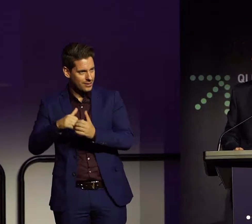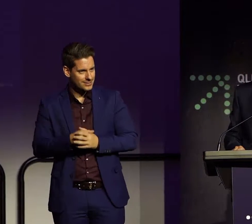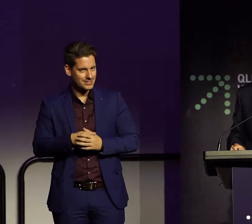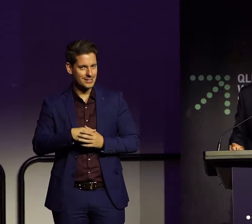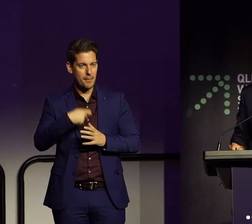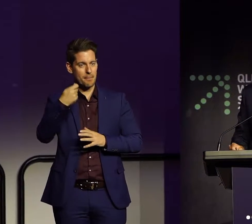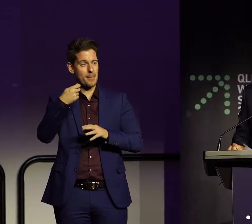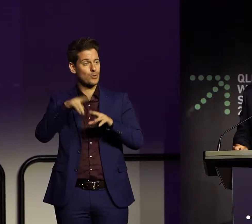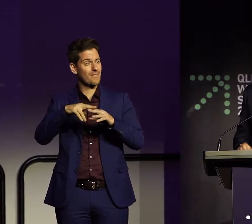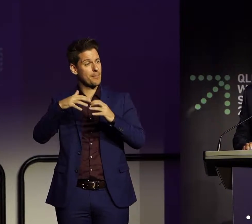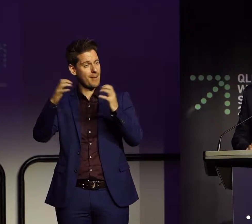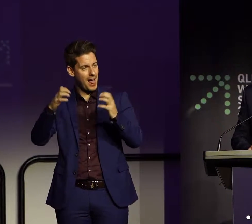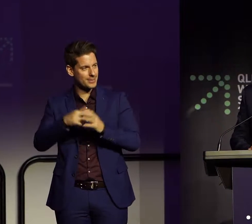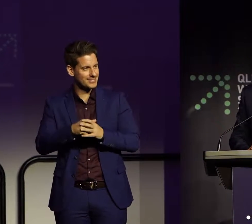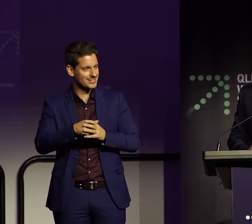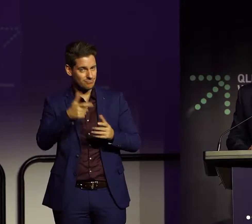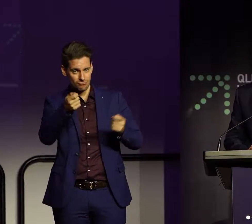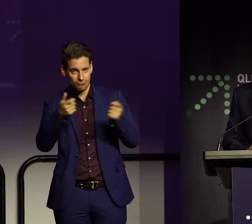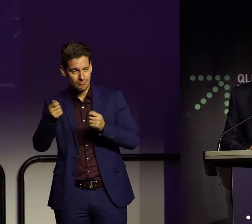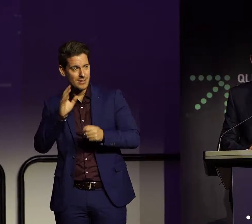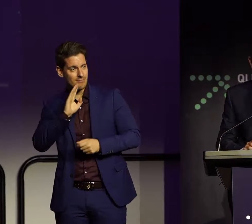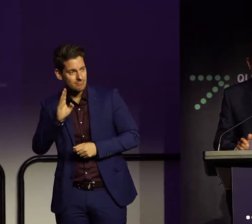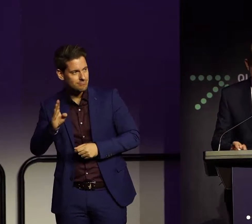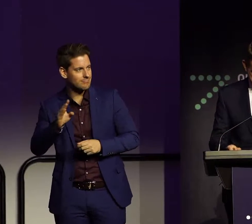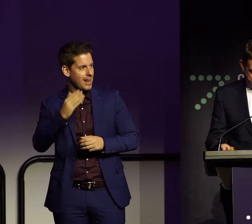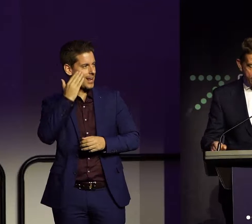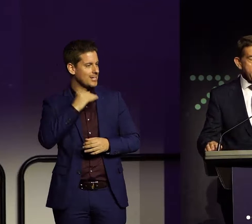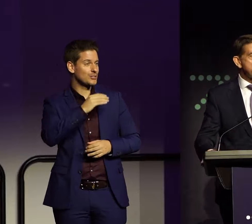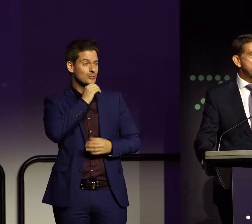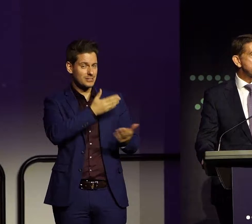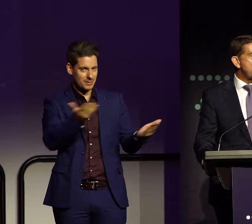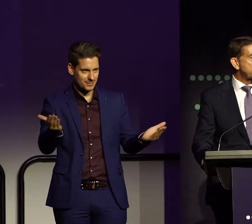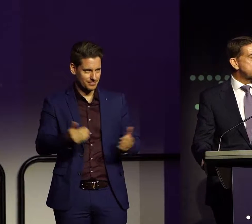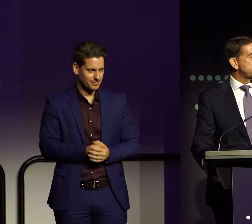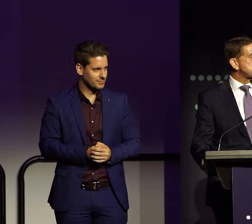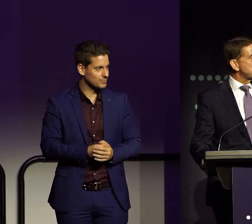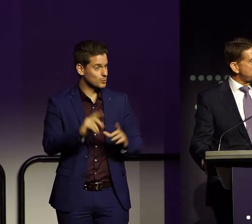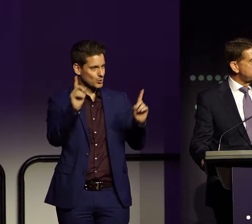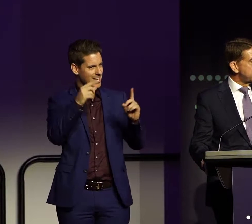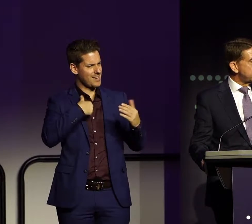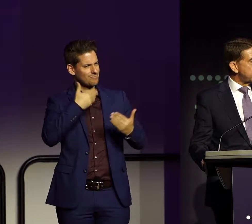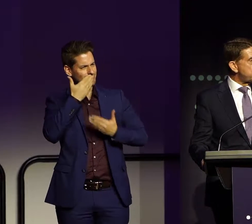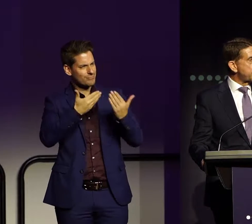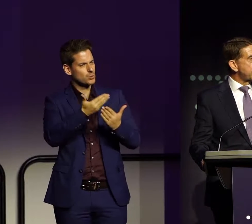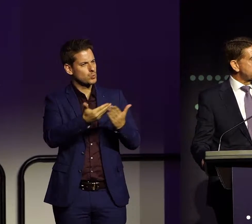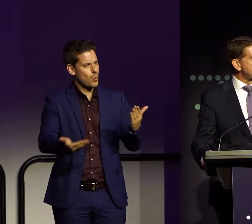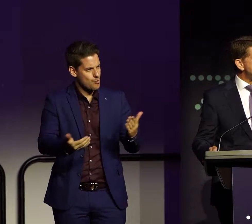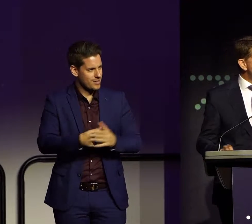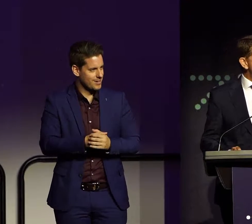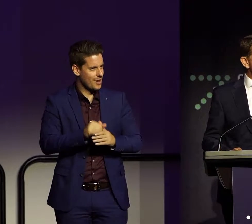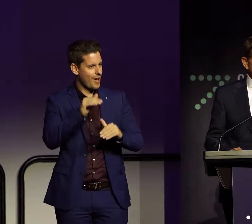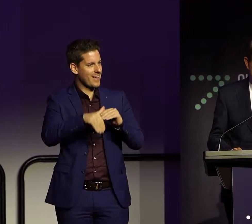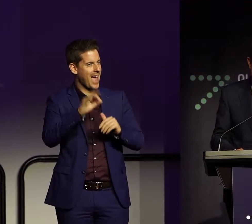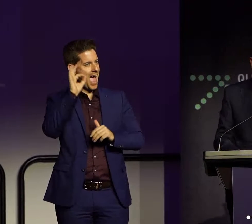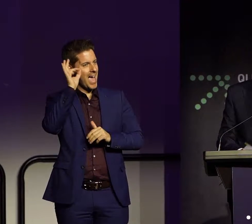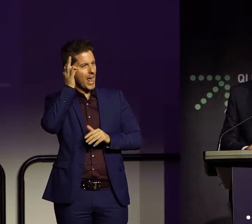distinguished speakers, other distinguished guests, ladies and gentlemen. Today, I want to tell you a story about a little